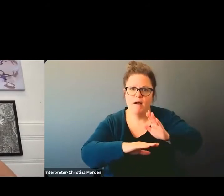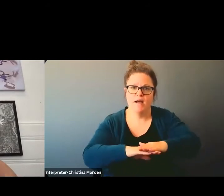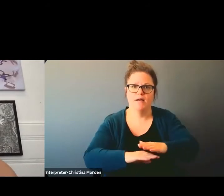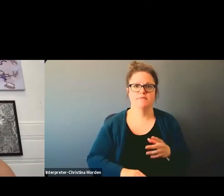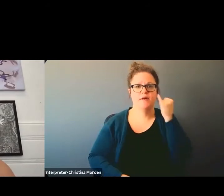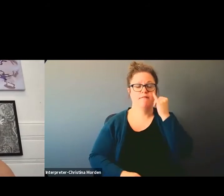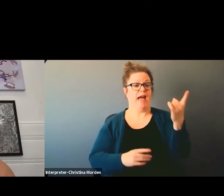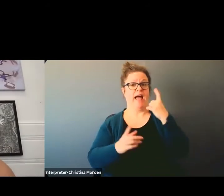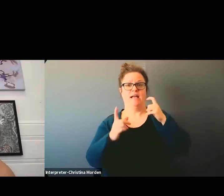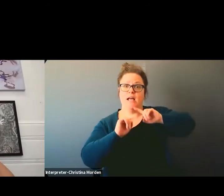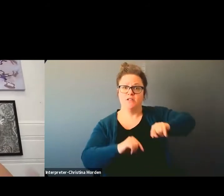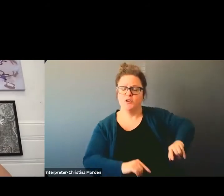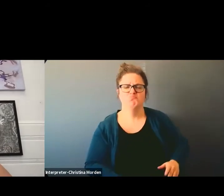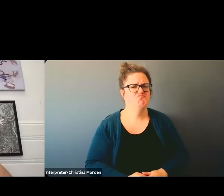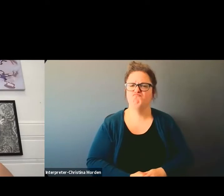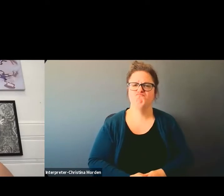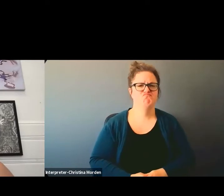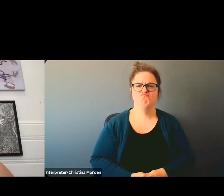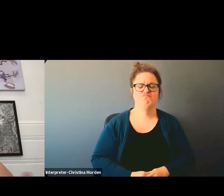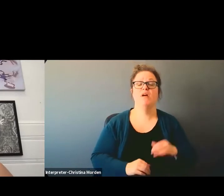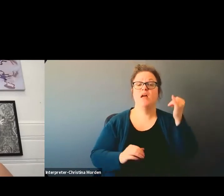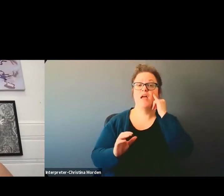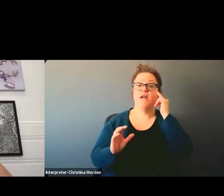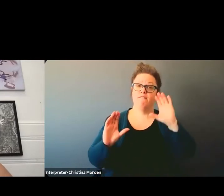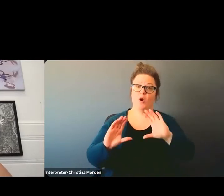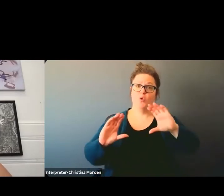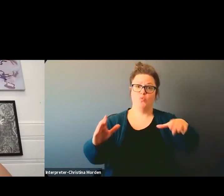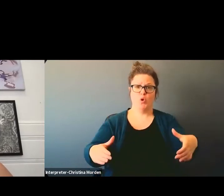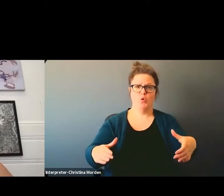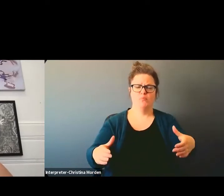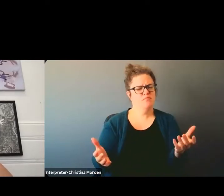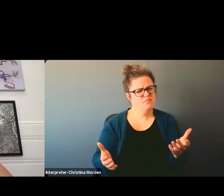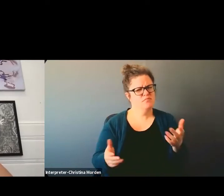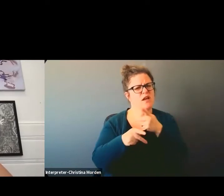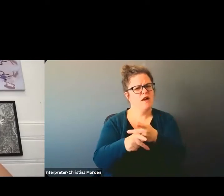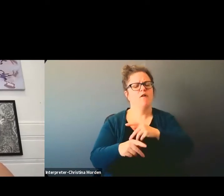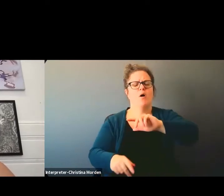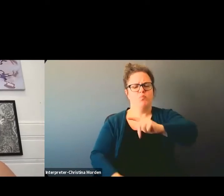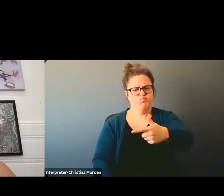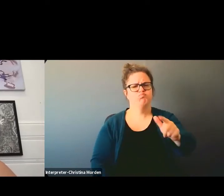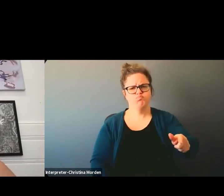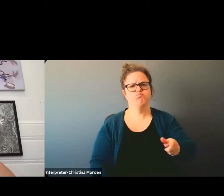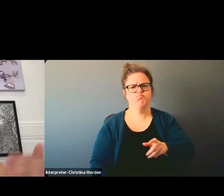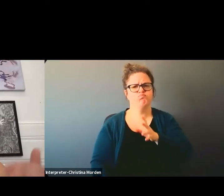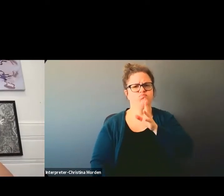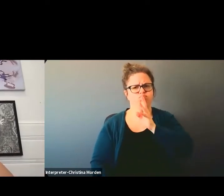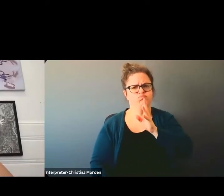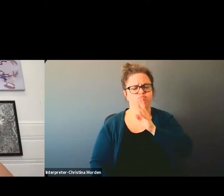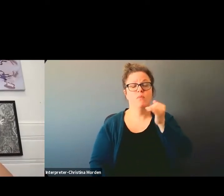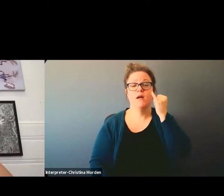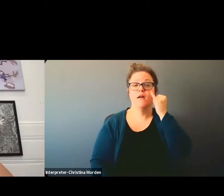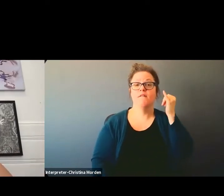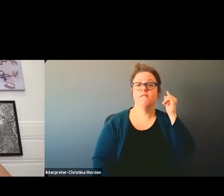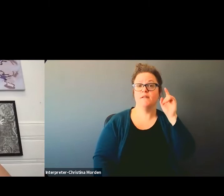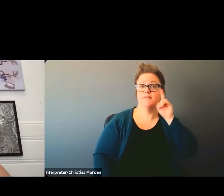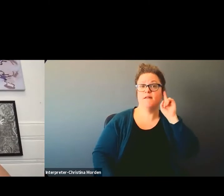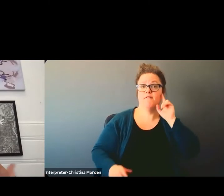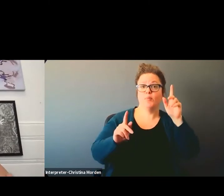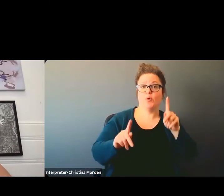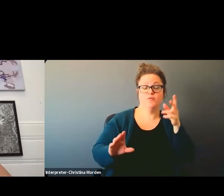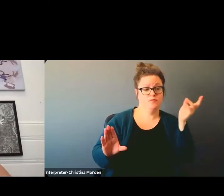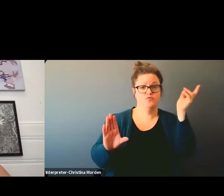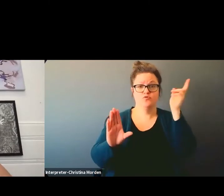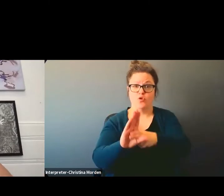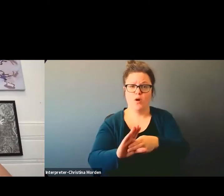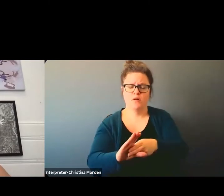interpreting. If you are in a group, take turns speaking. And if a deaf individual joins the group, just take a moment to tell them